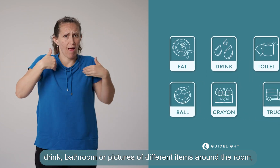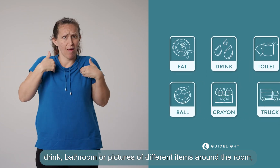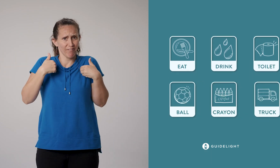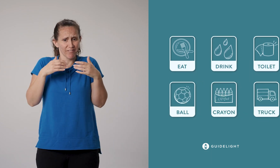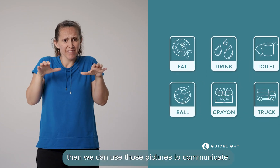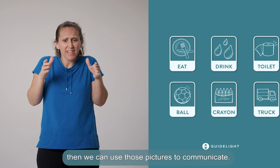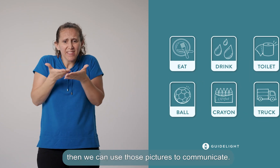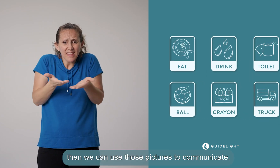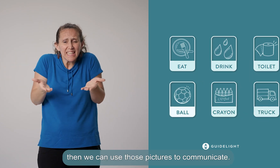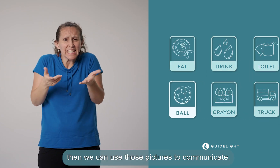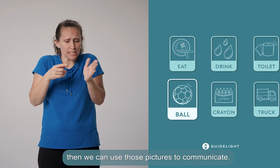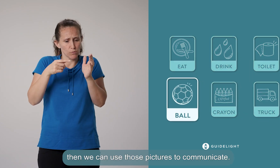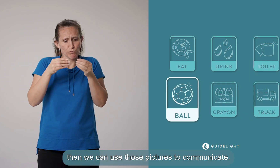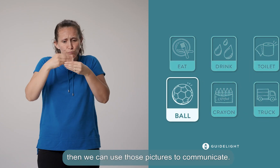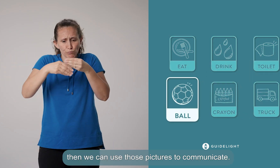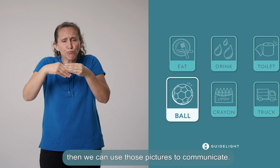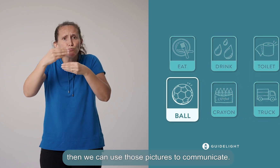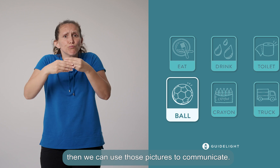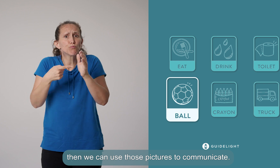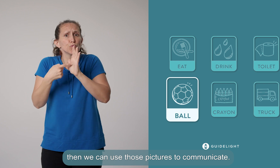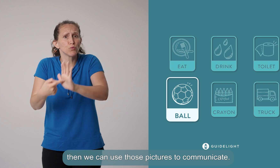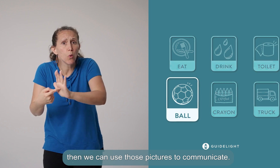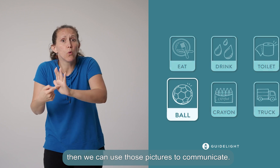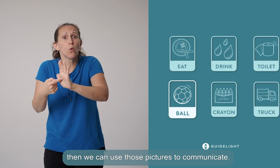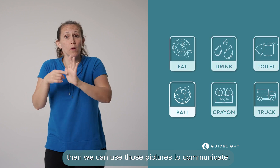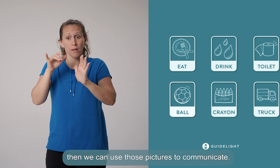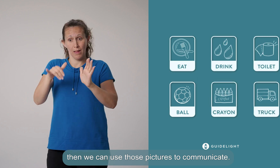room, then we can use those pictures to communicate.